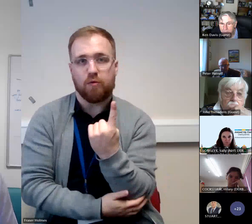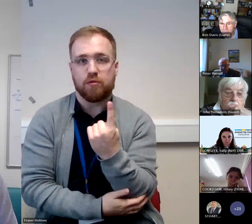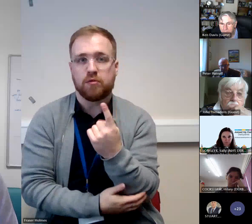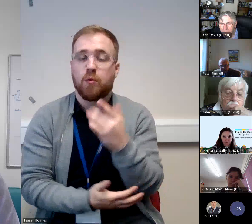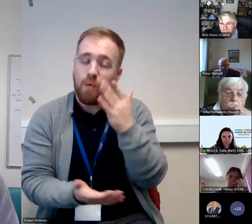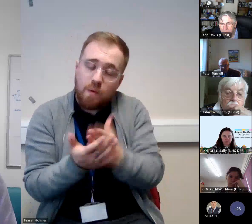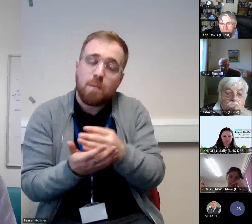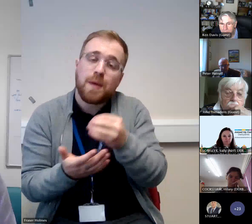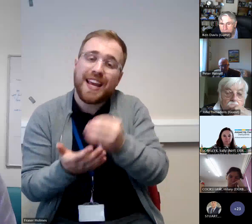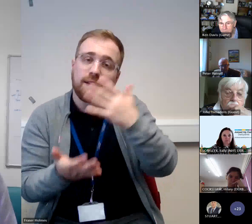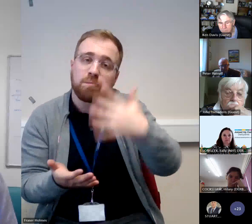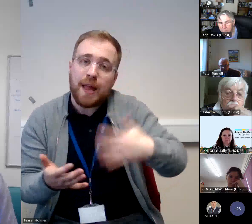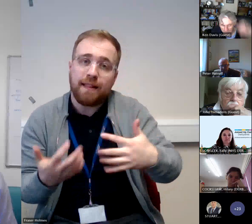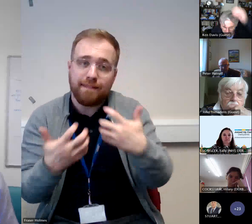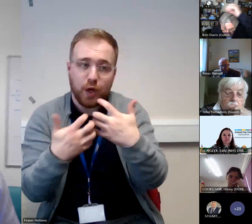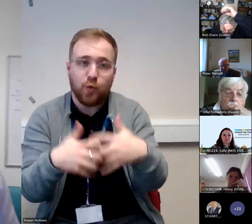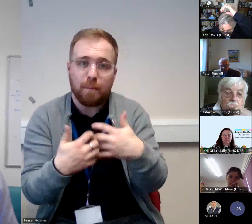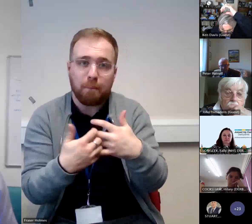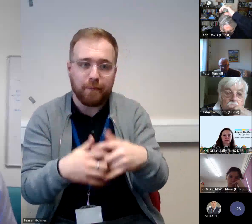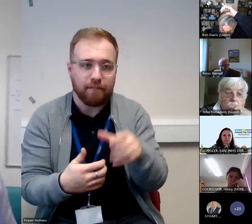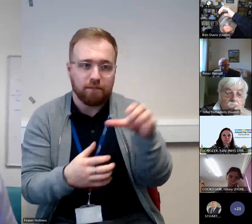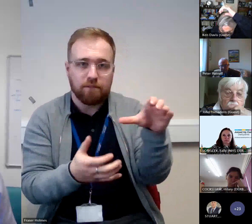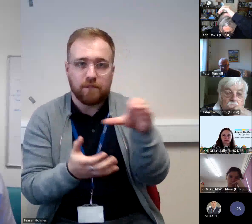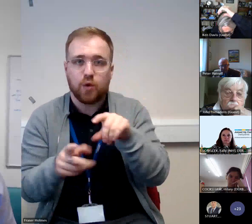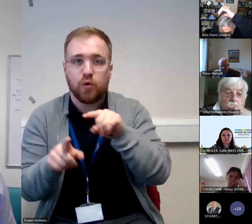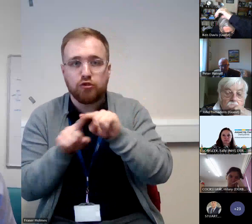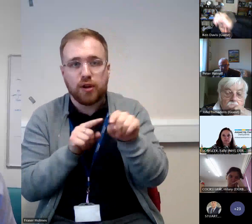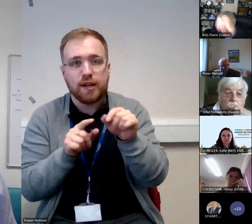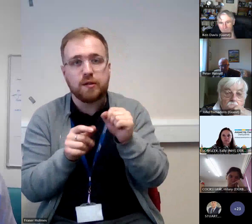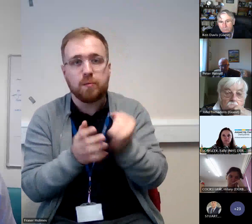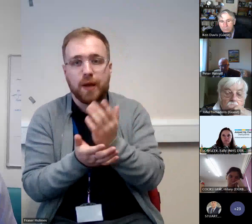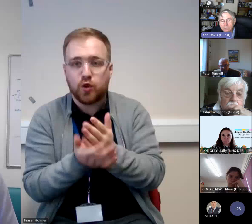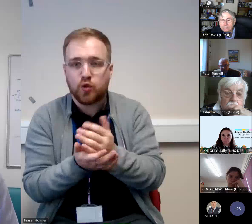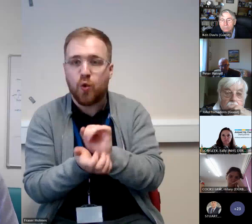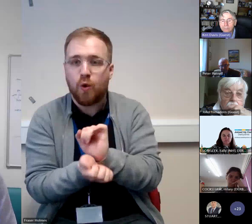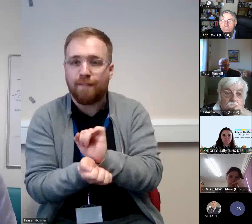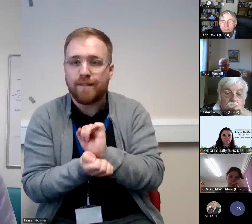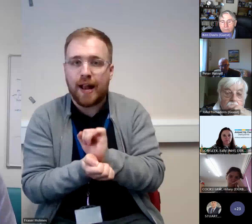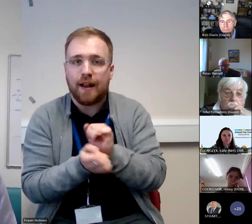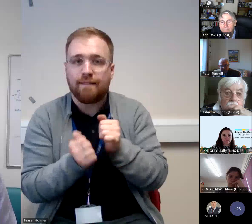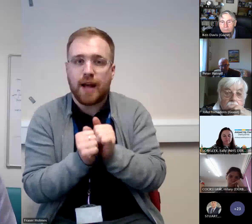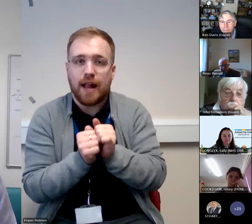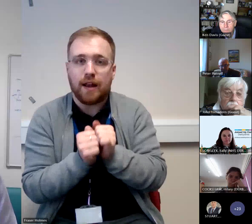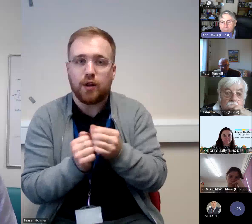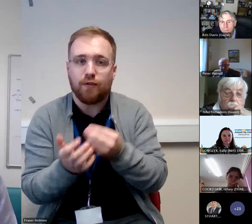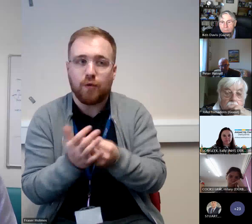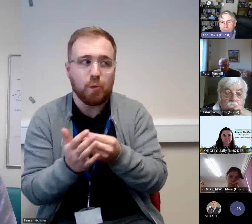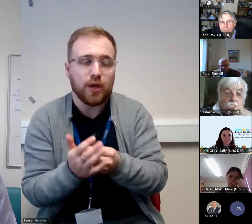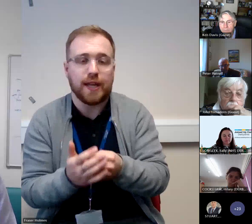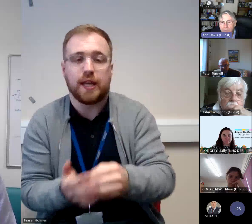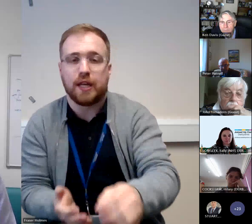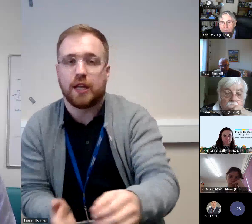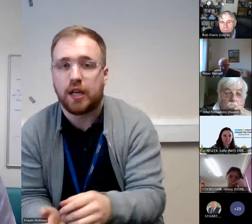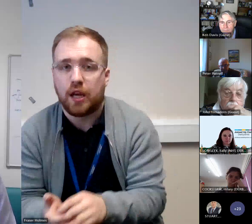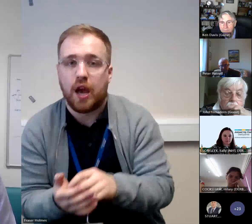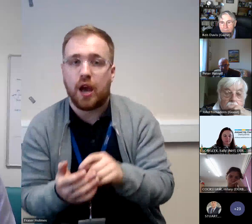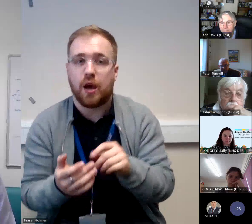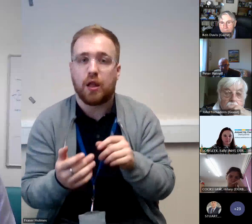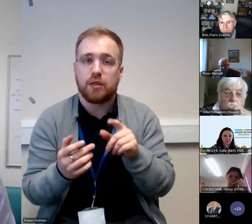really expensive bits of kit. We've tried to ensure value for money and try to ensure that we get the